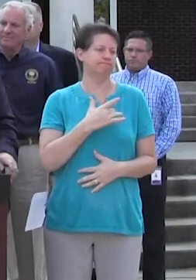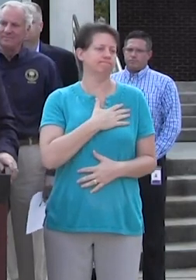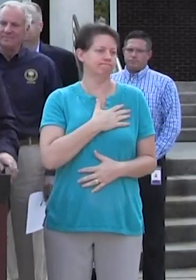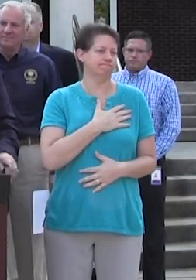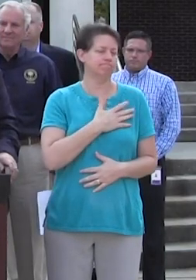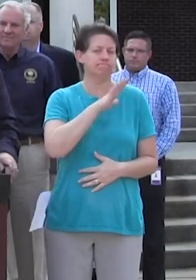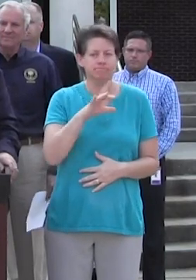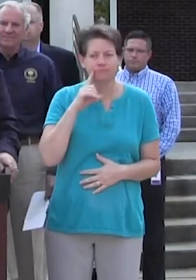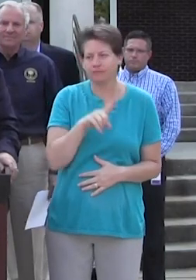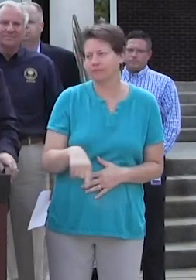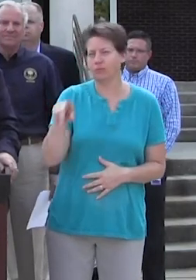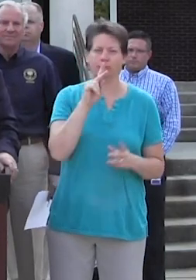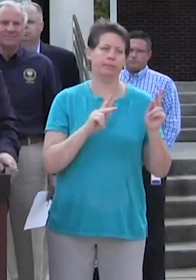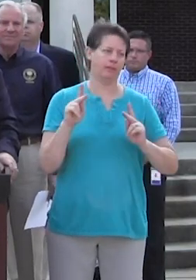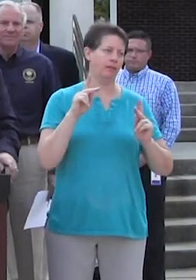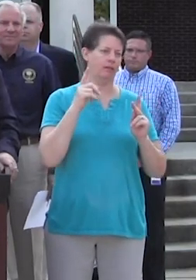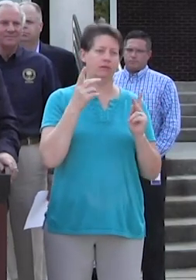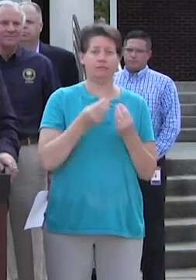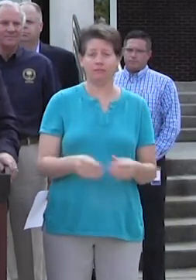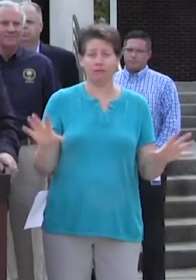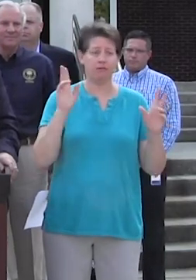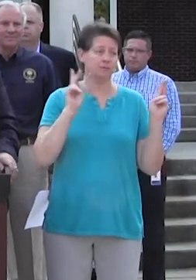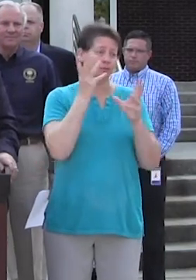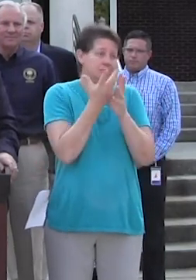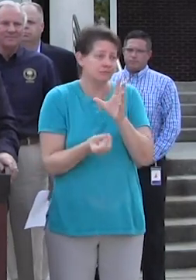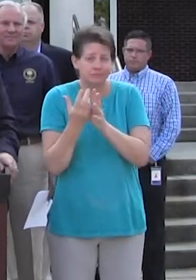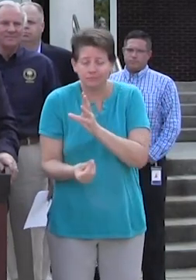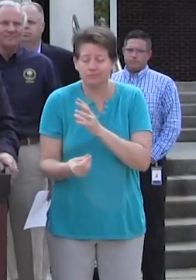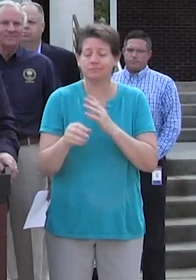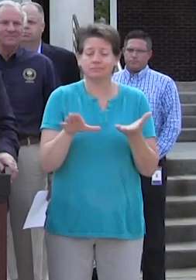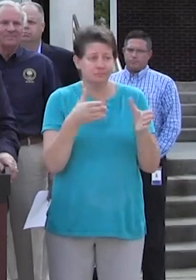to the people who have lost loved ones during the storm.